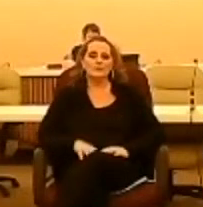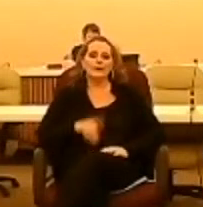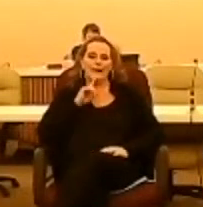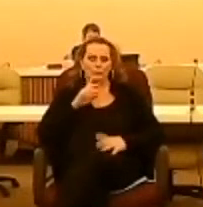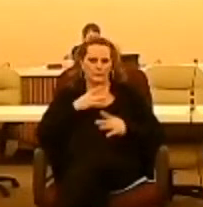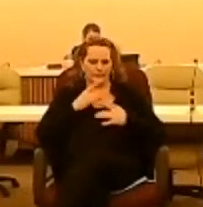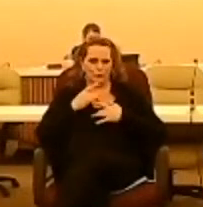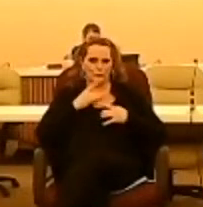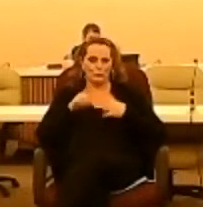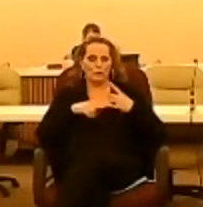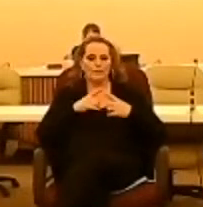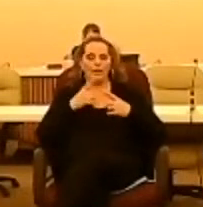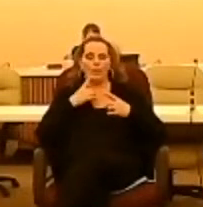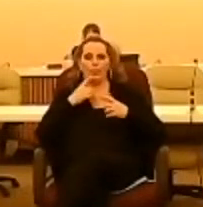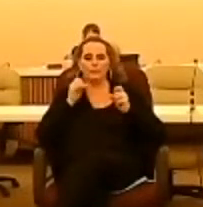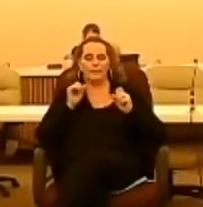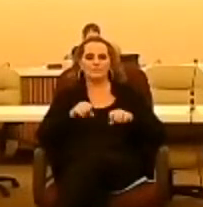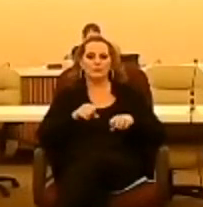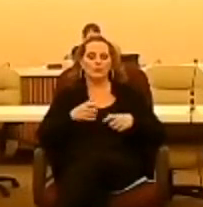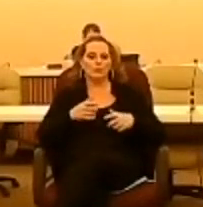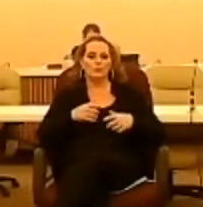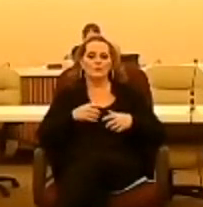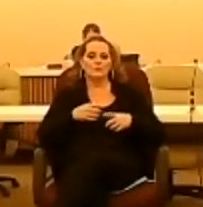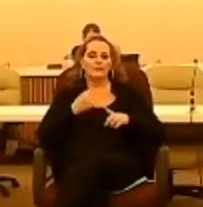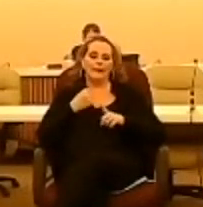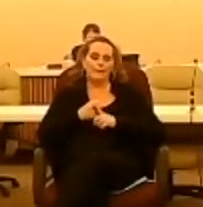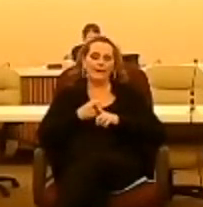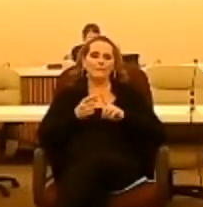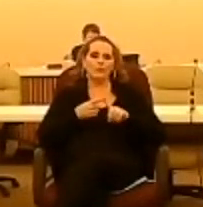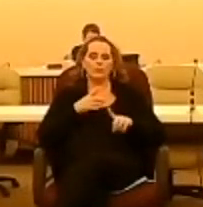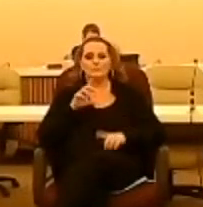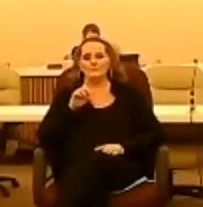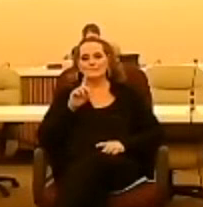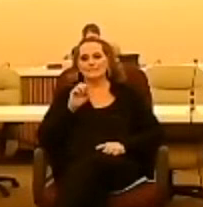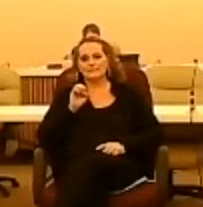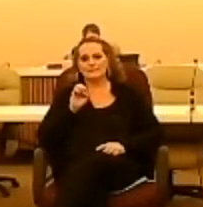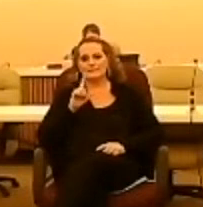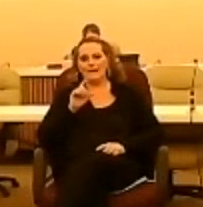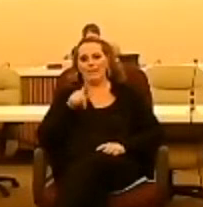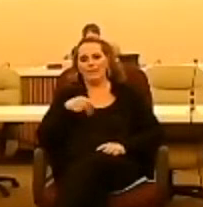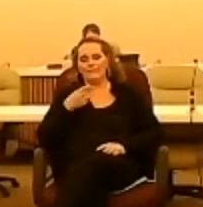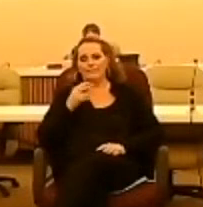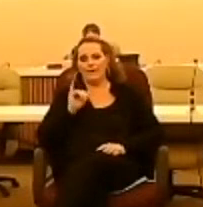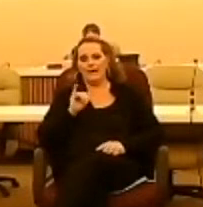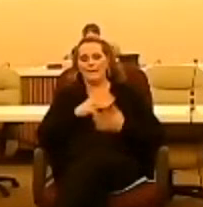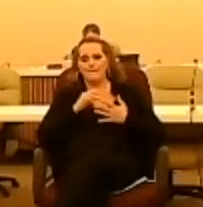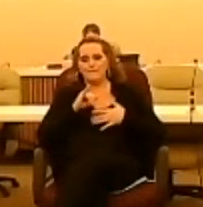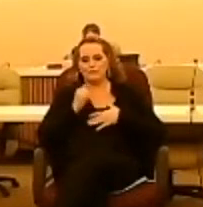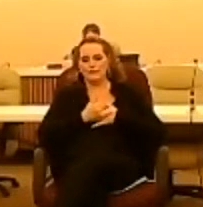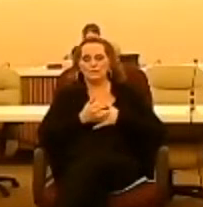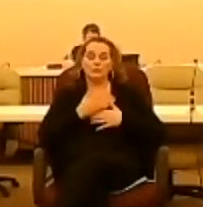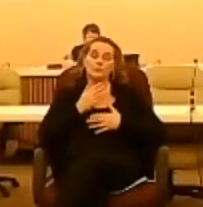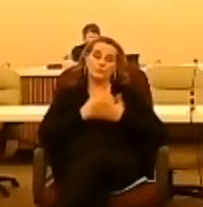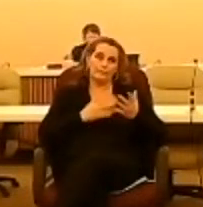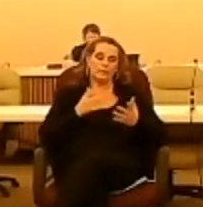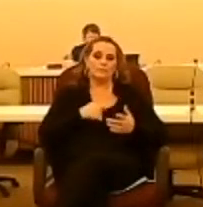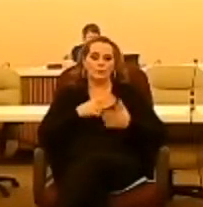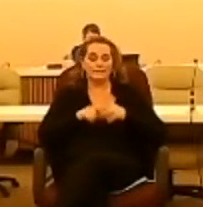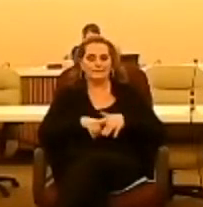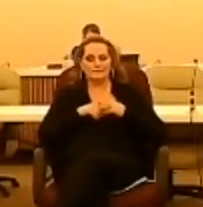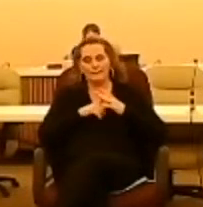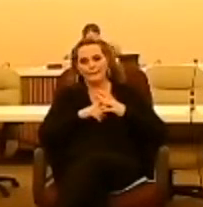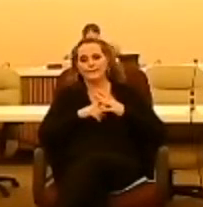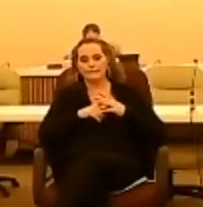concerned about the potential impact from the Delphi project, which is part of what started